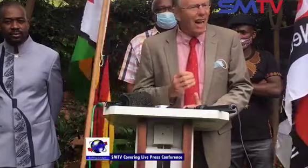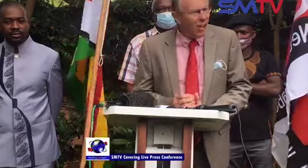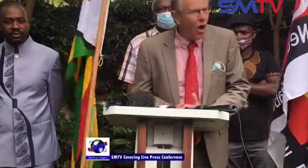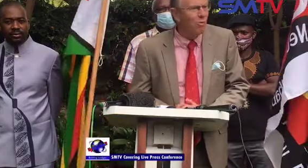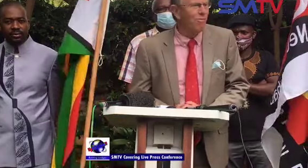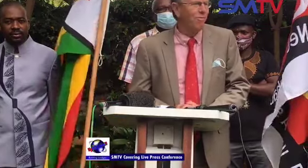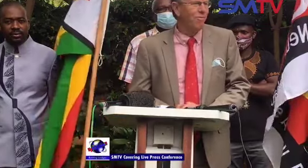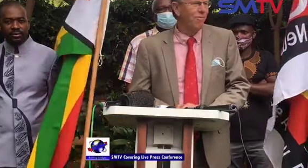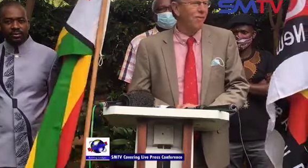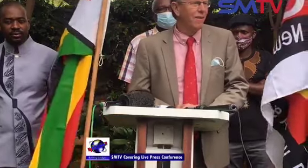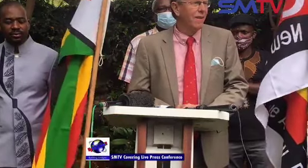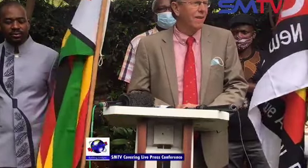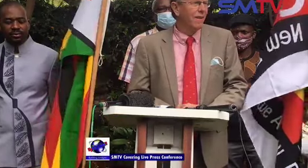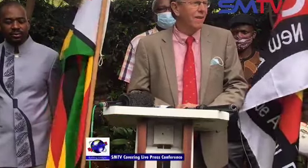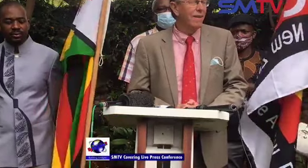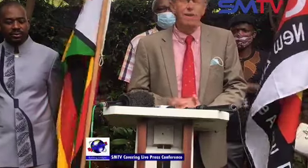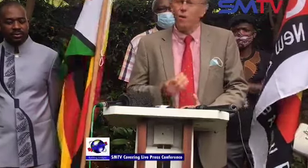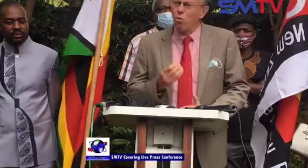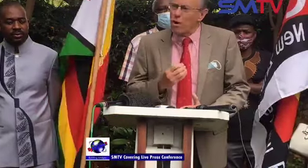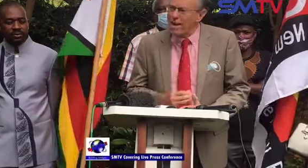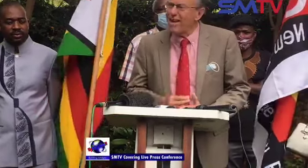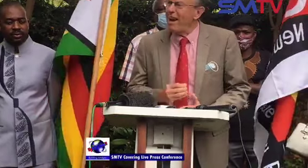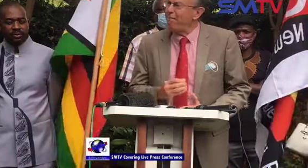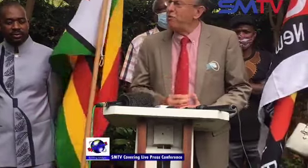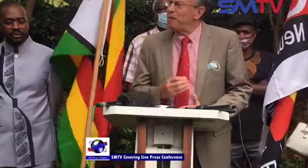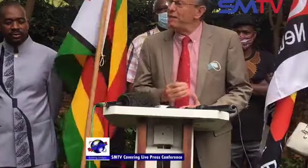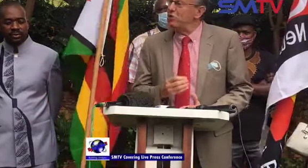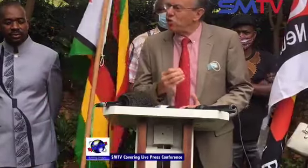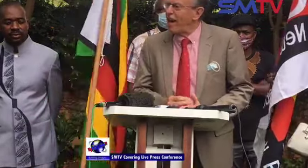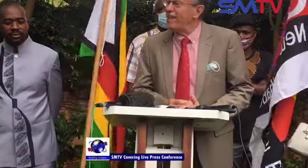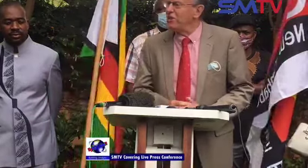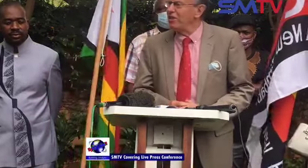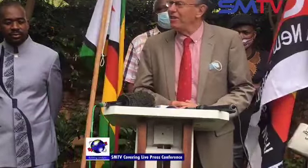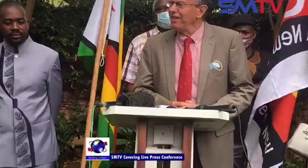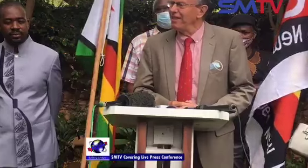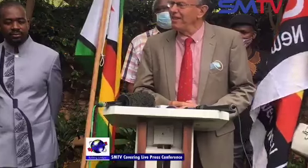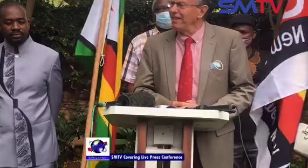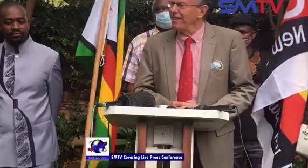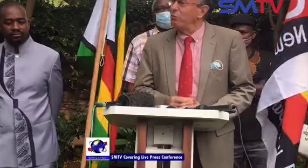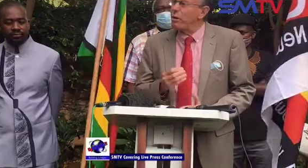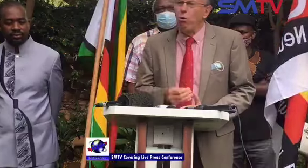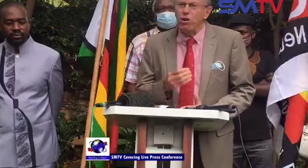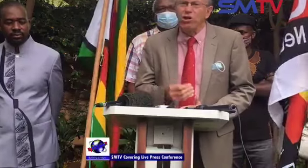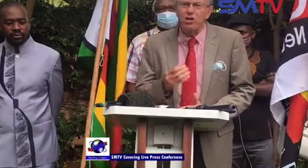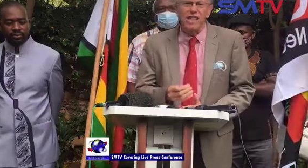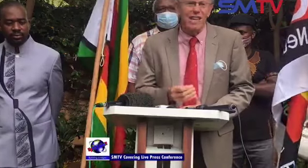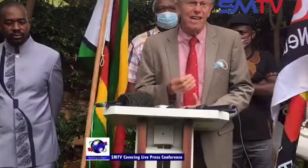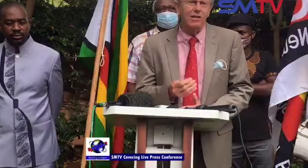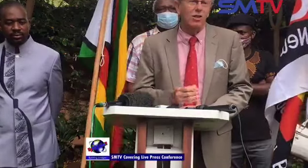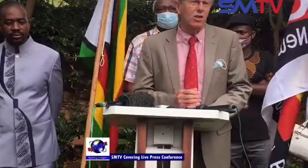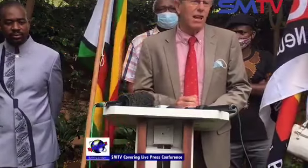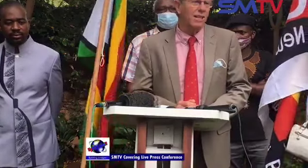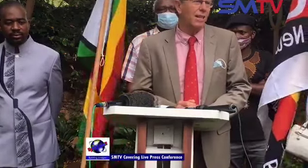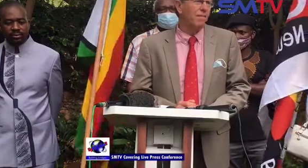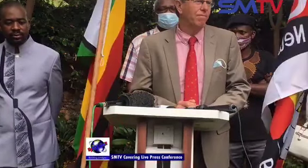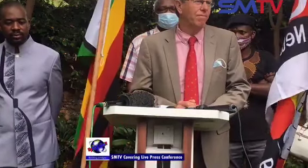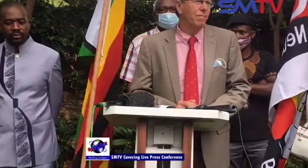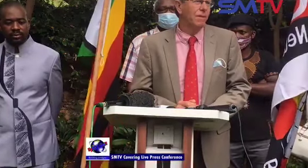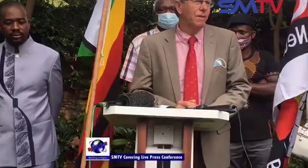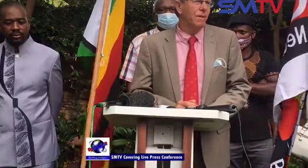begins at home, that we have to be the change that we want to see in